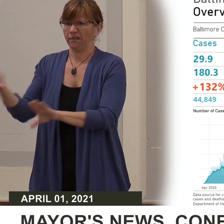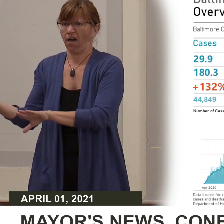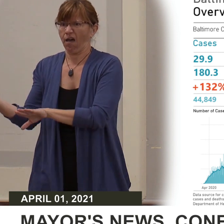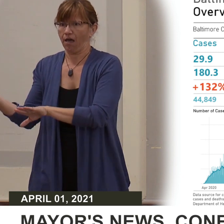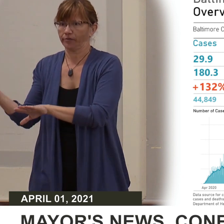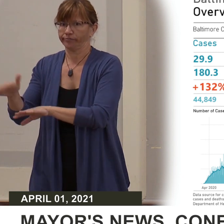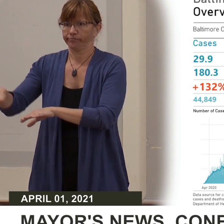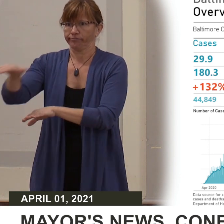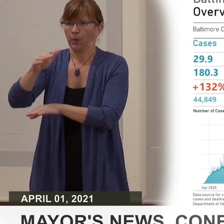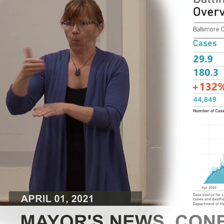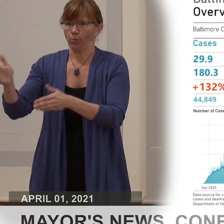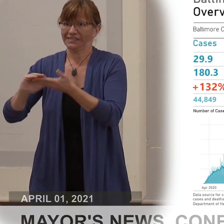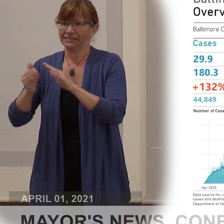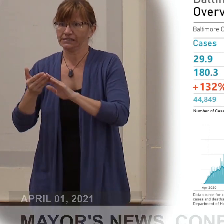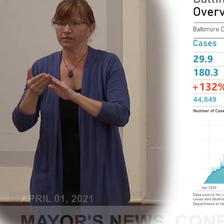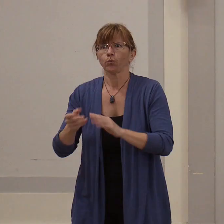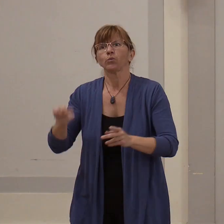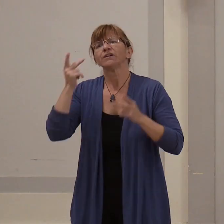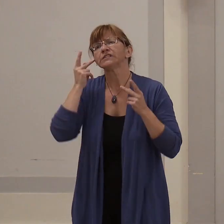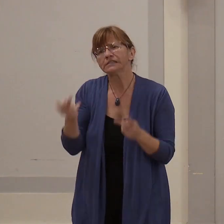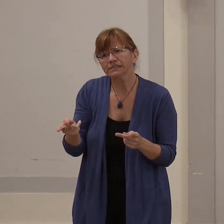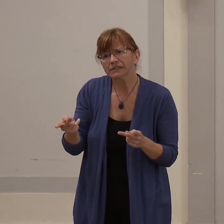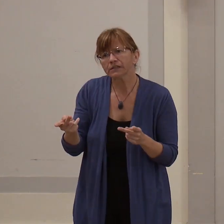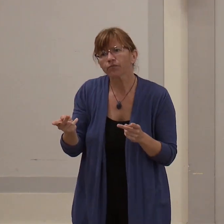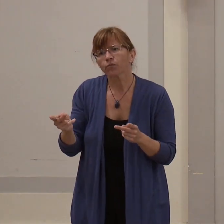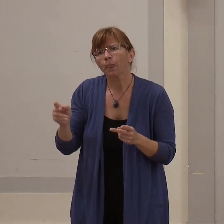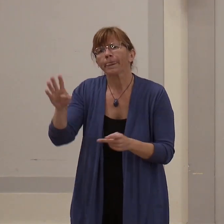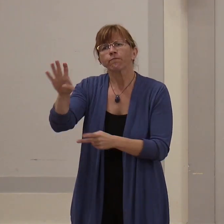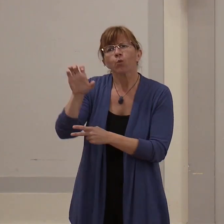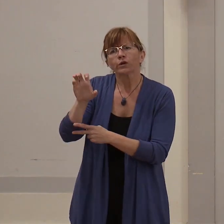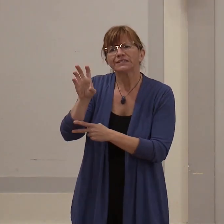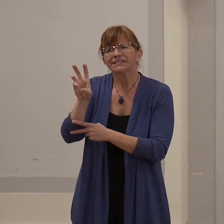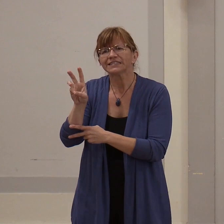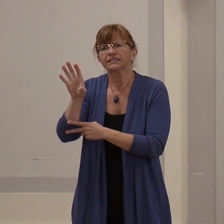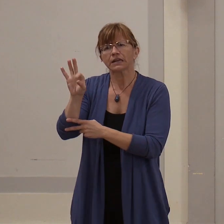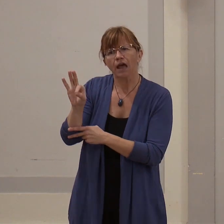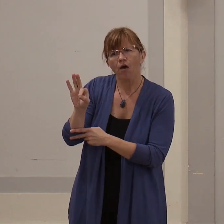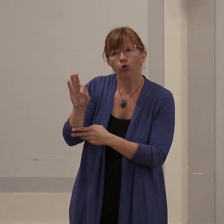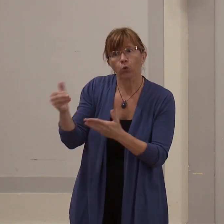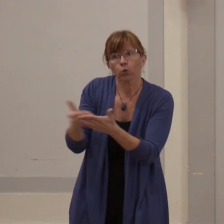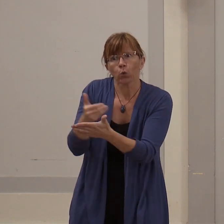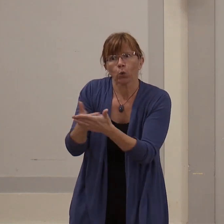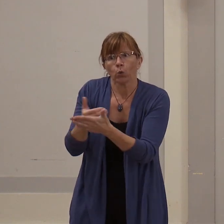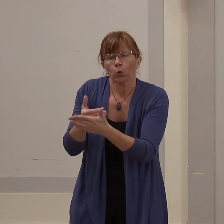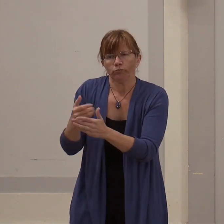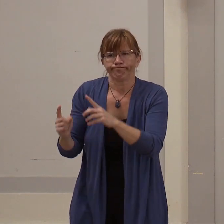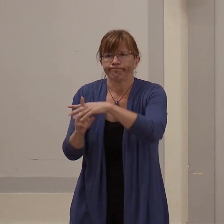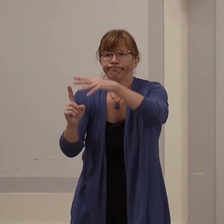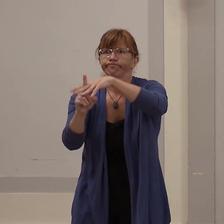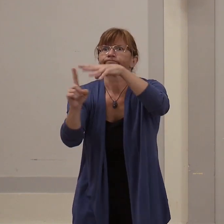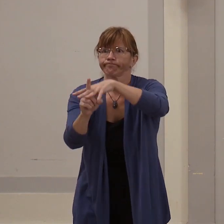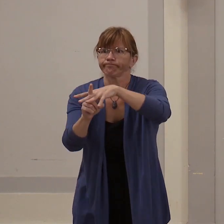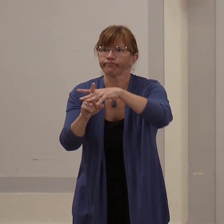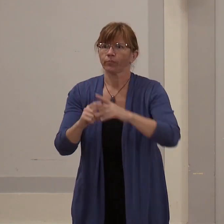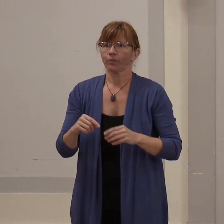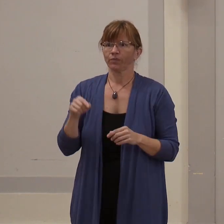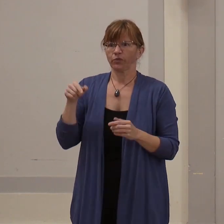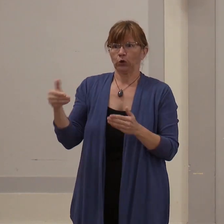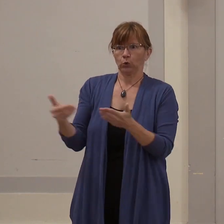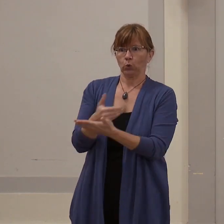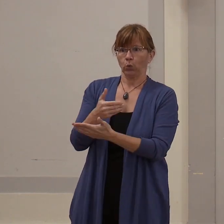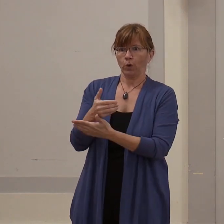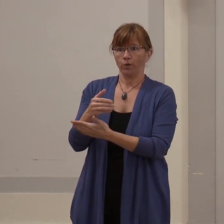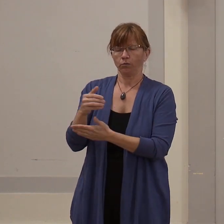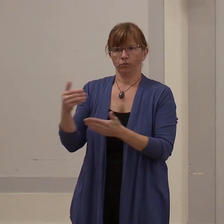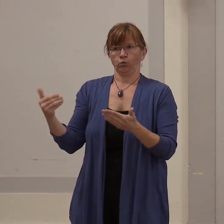44,609 confirmed cases of COVID-19 here in Baltimore. The new wave of COVID-19 is striking at a time where we are seeing more and